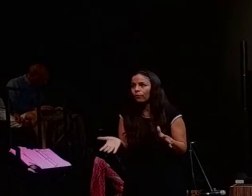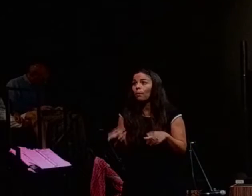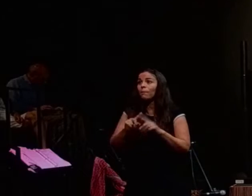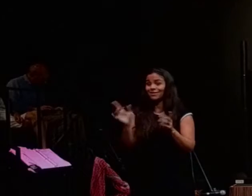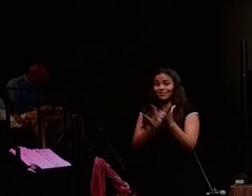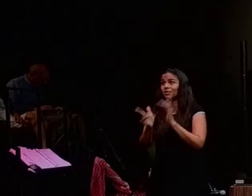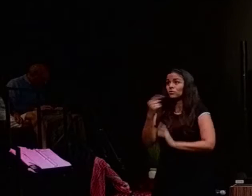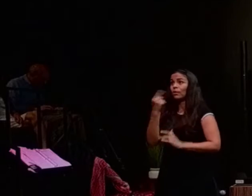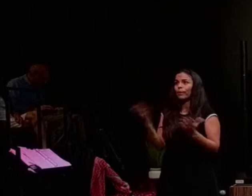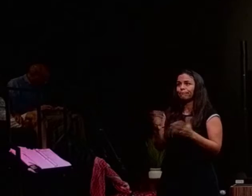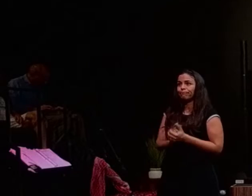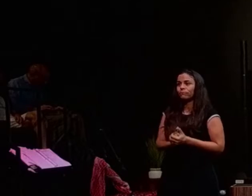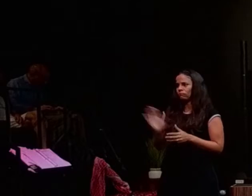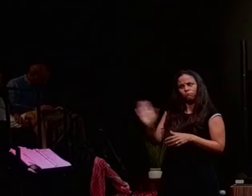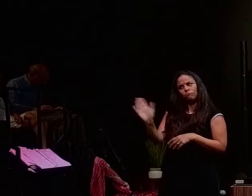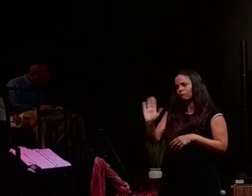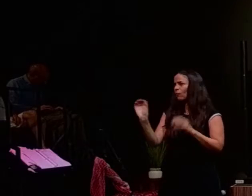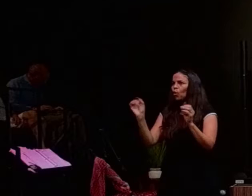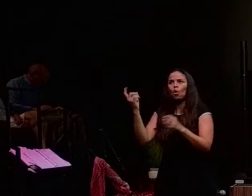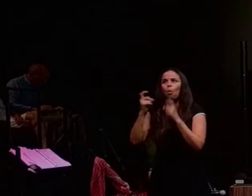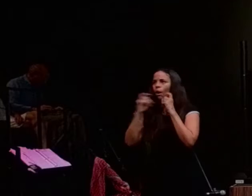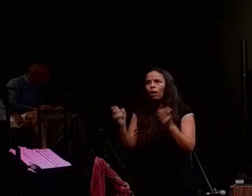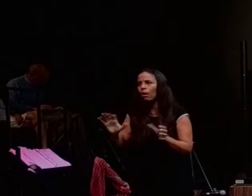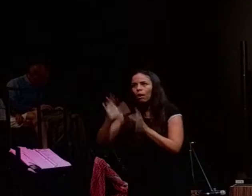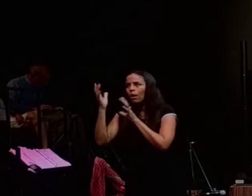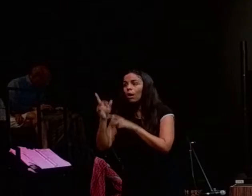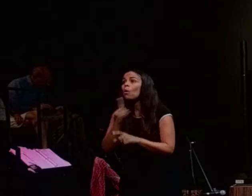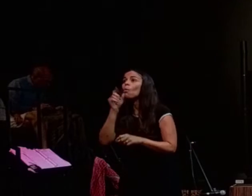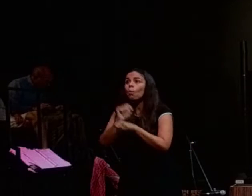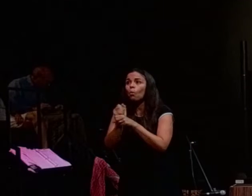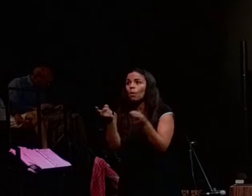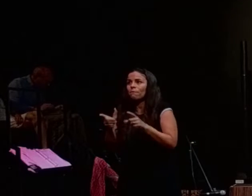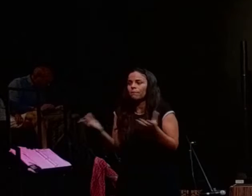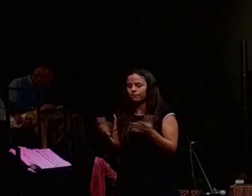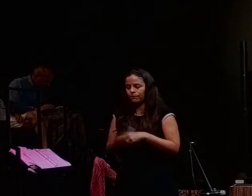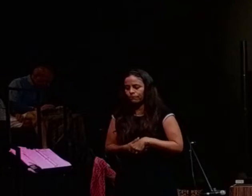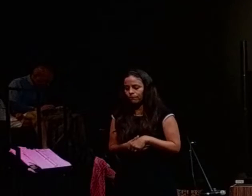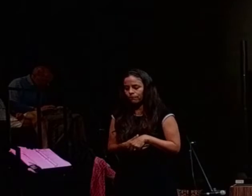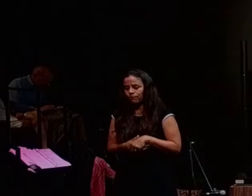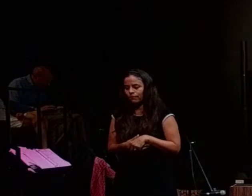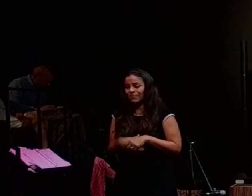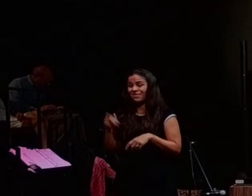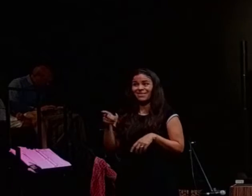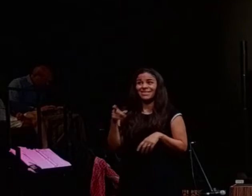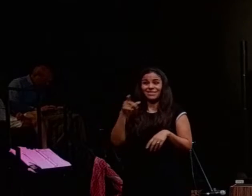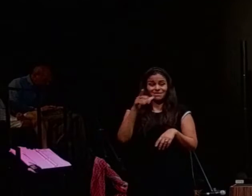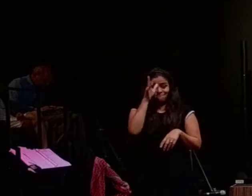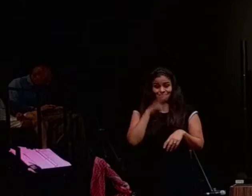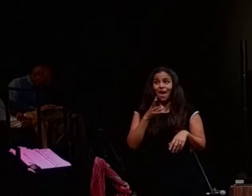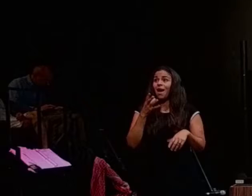here Jesus is saying, No, nobody sinned. Nobody messed up. But really what happened here is this man was born